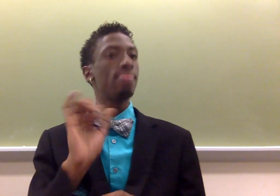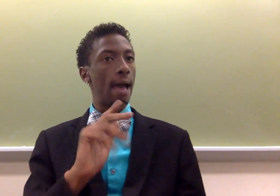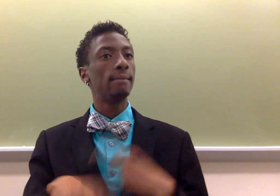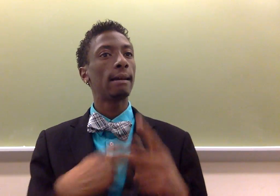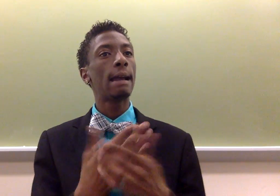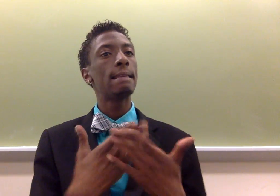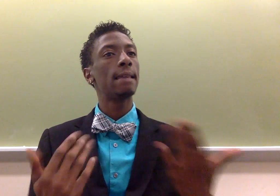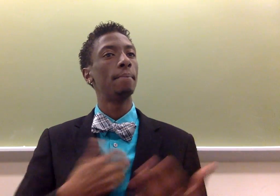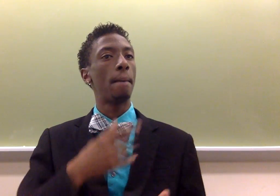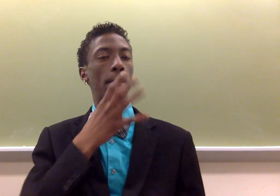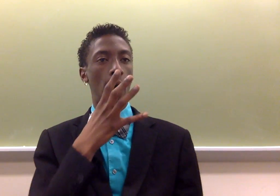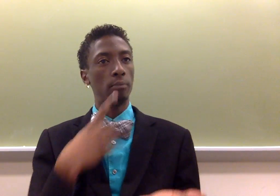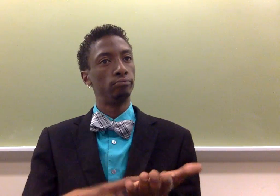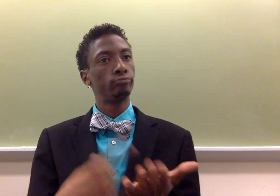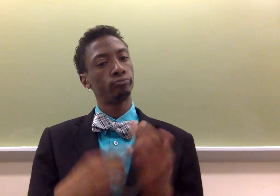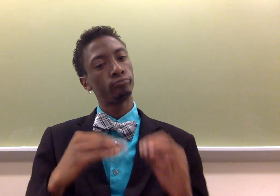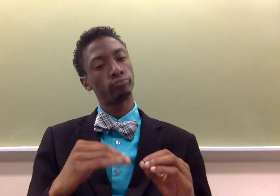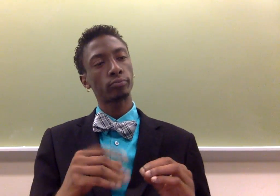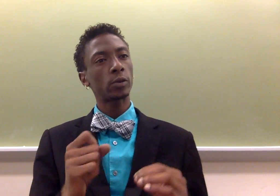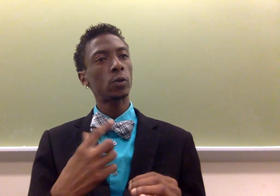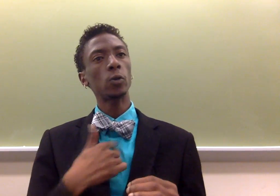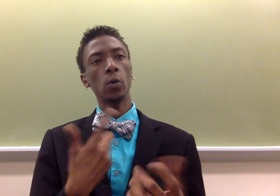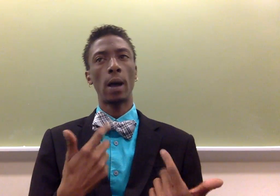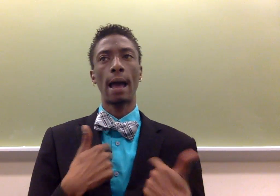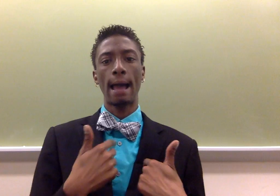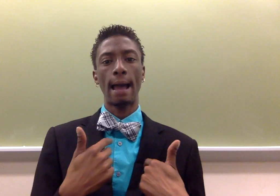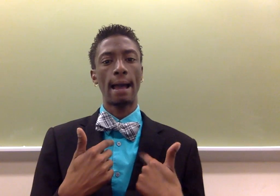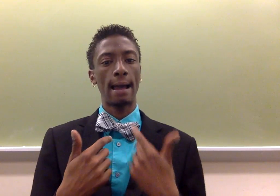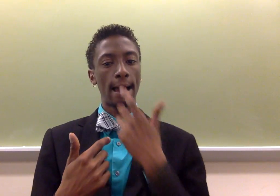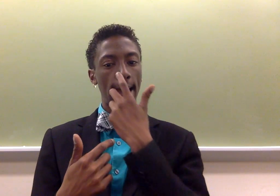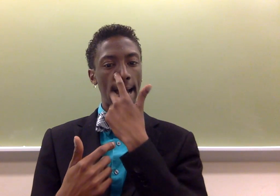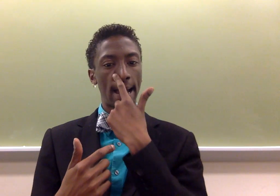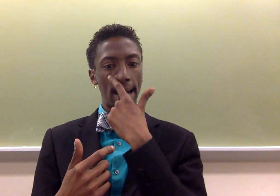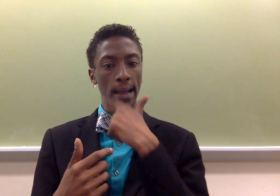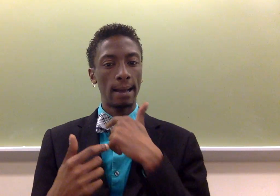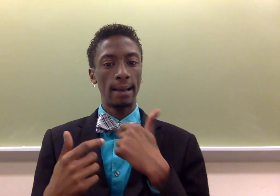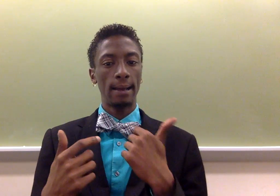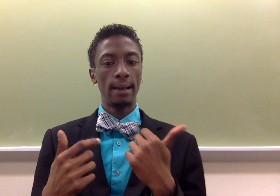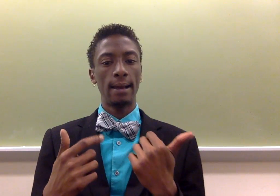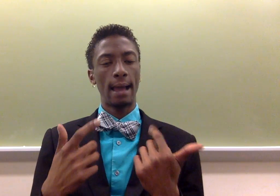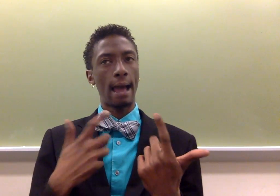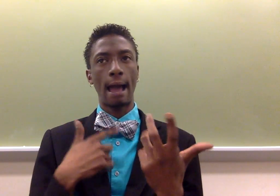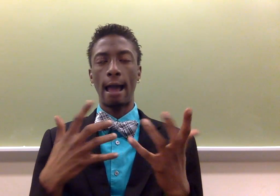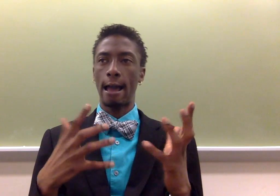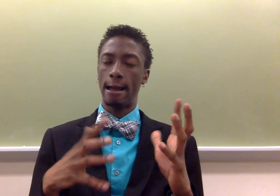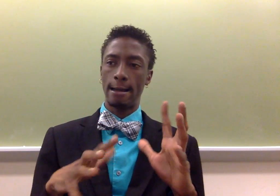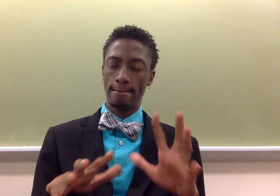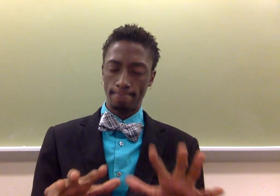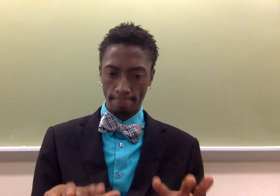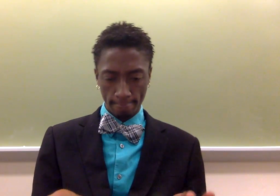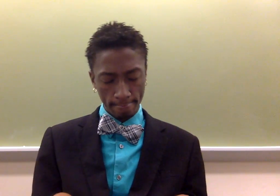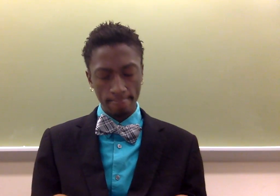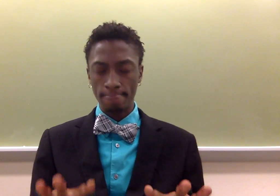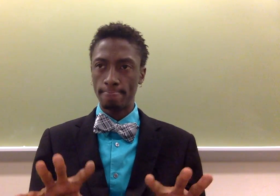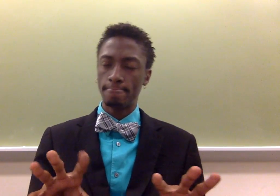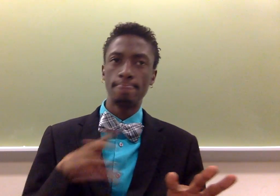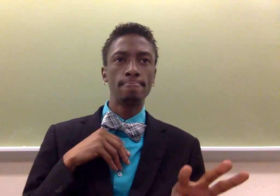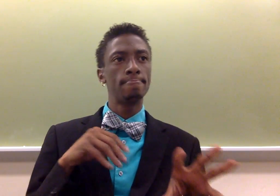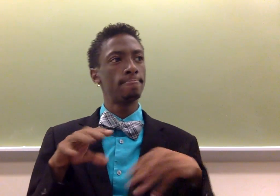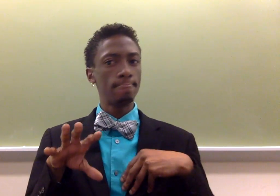me about. So I had sort of a race lens from the family as a whole, and then my mother would talk more specifically about, now as a woman, these are the